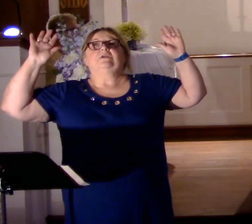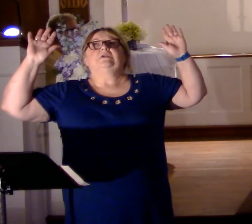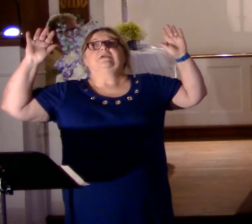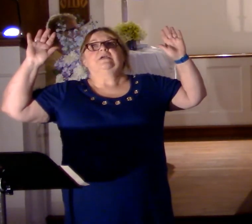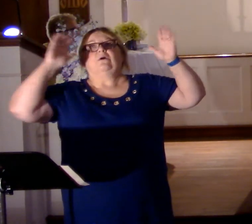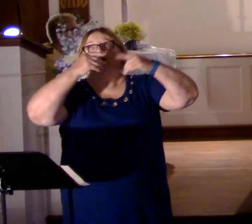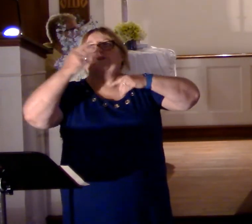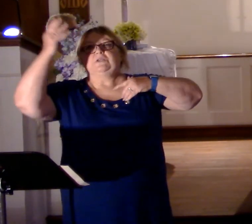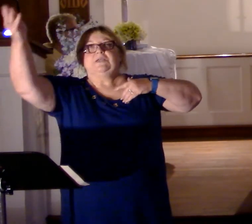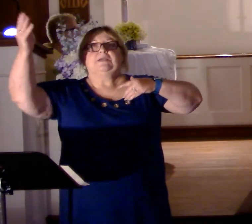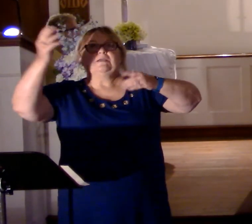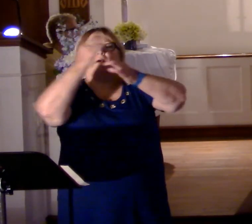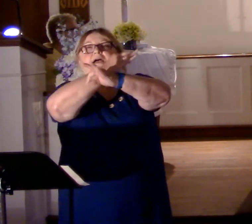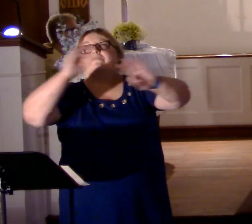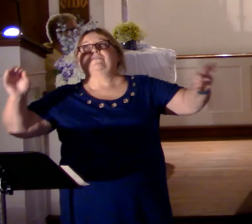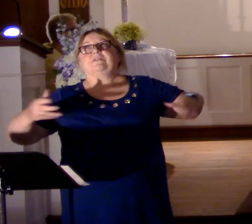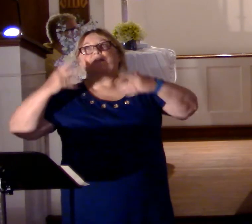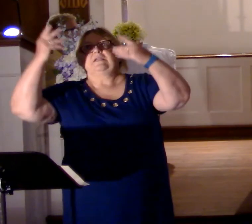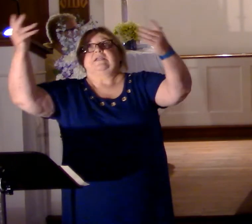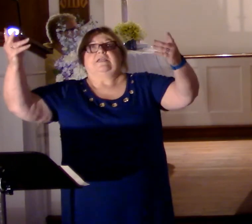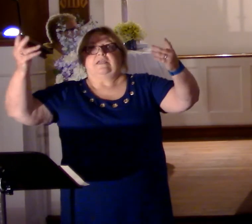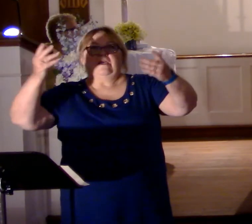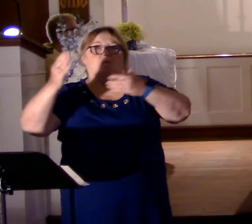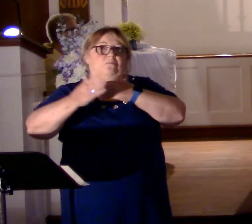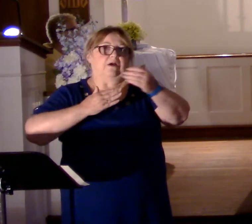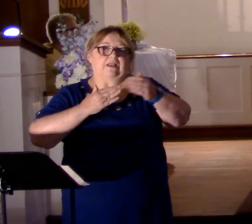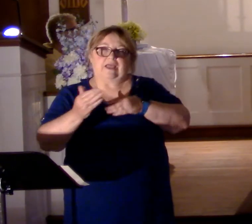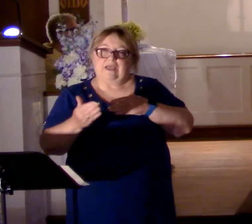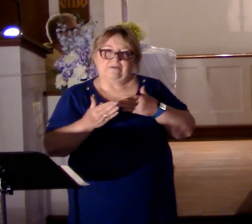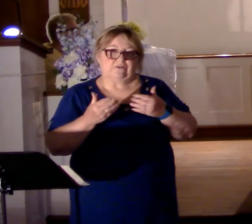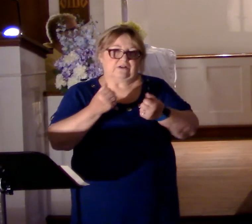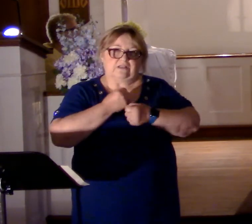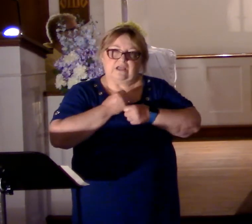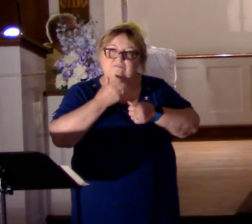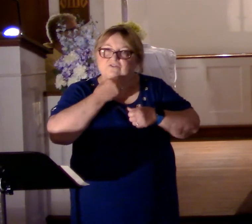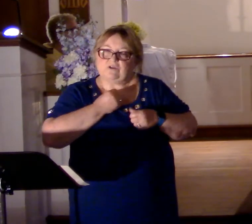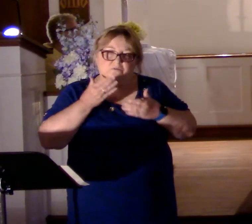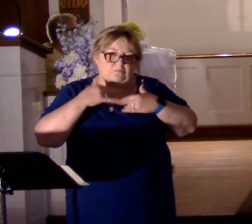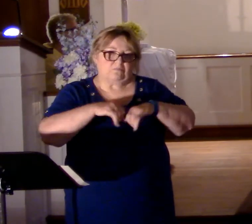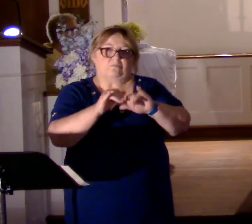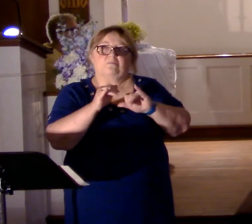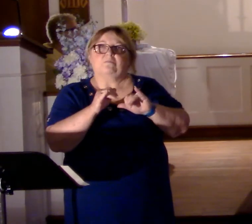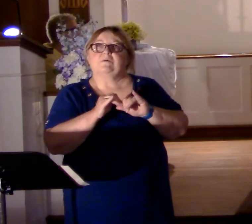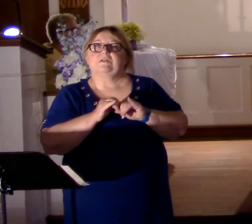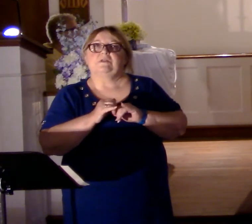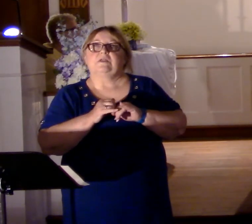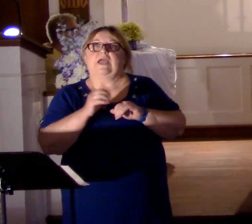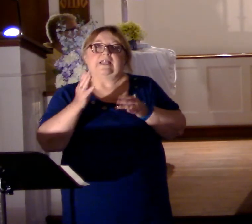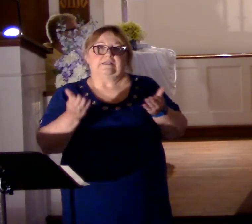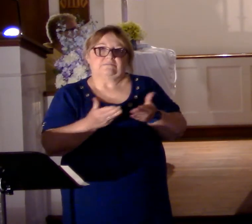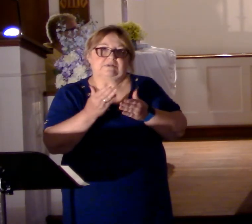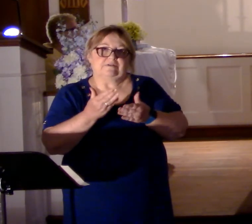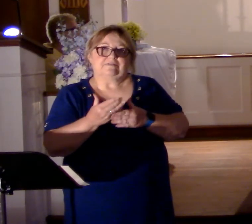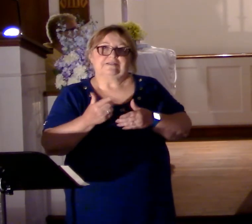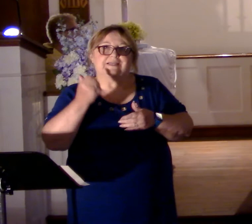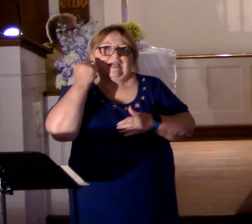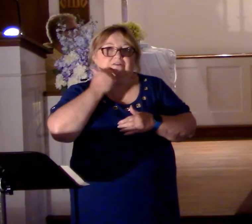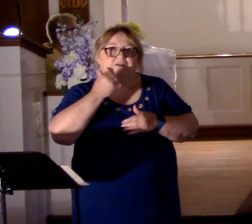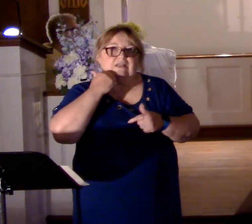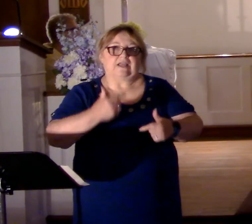All to him I freely give. I will ever love and trust him. and in his presence daily